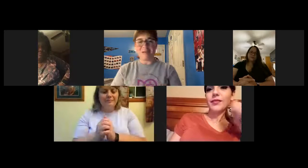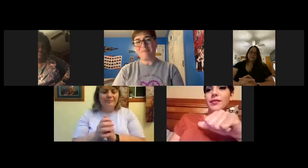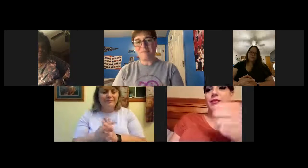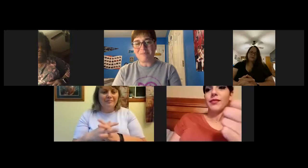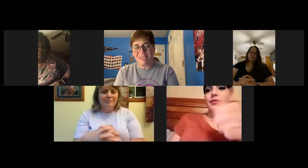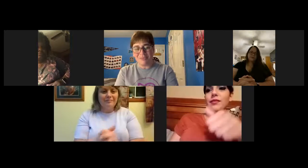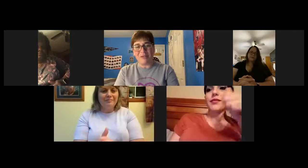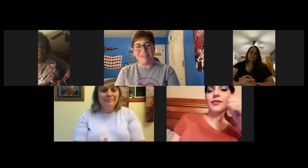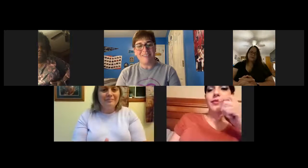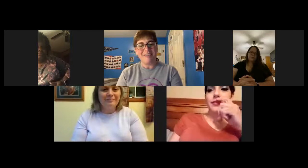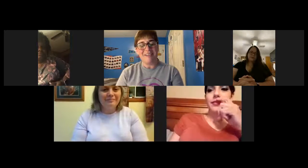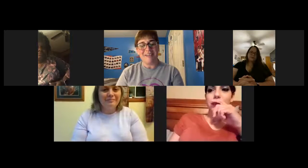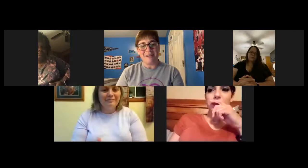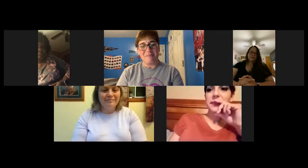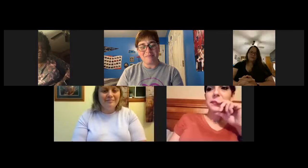either way.